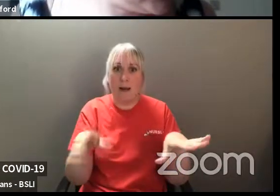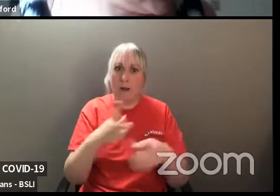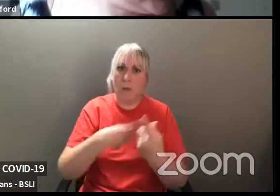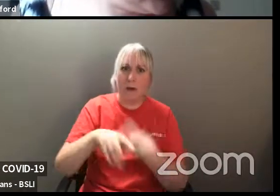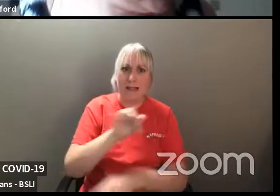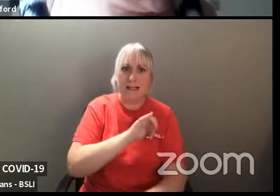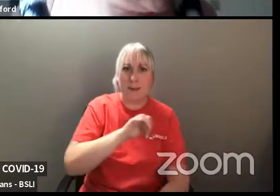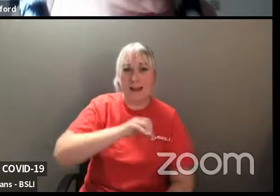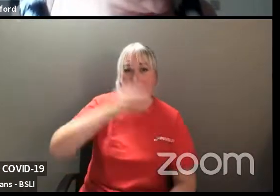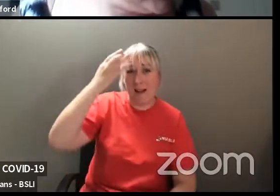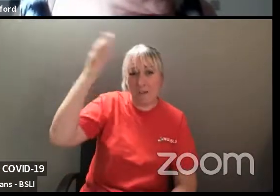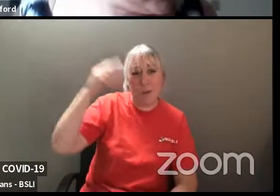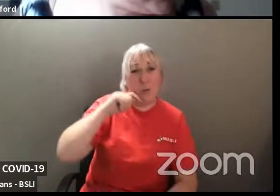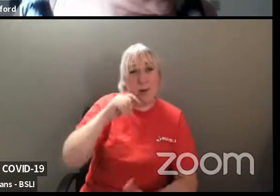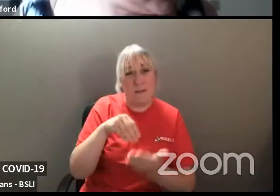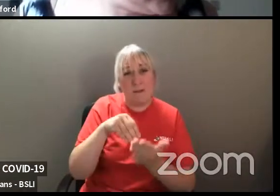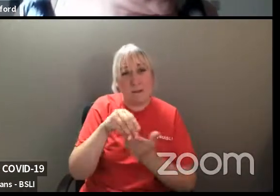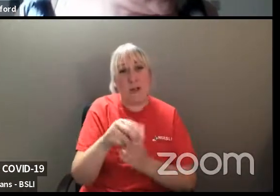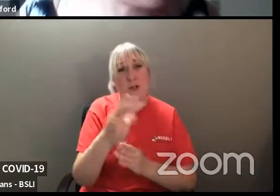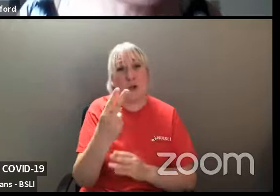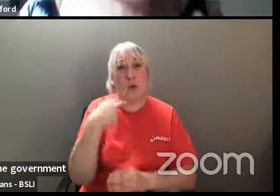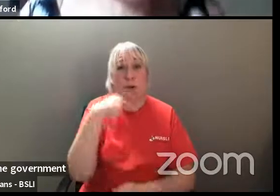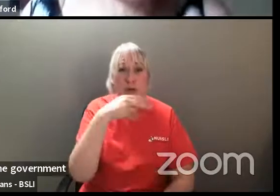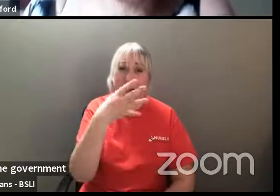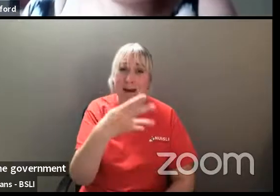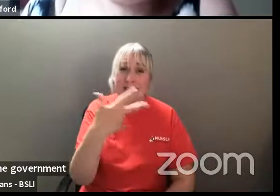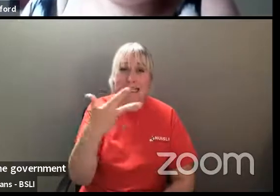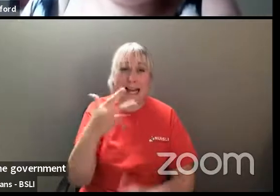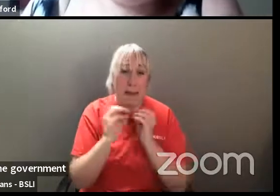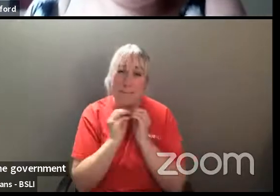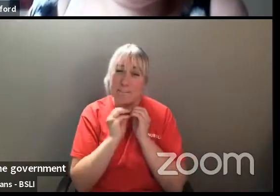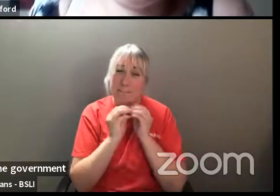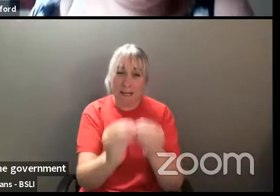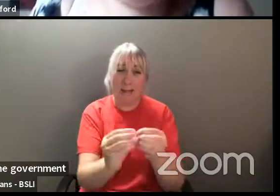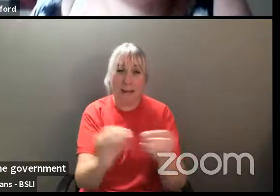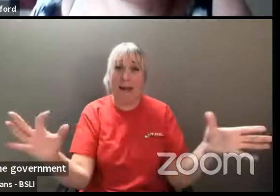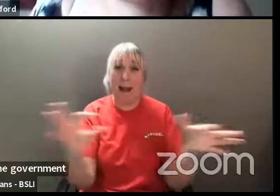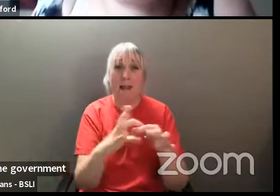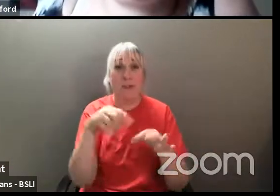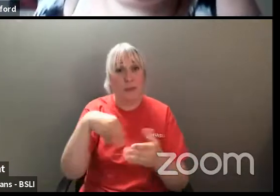spent $298 billion just for this financial year.